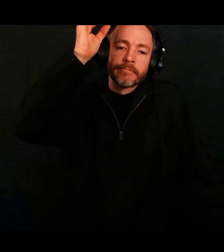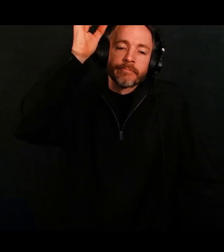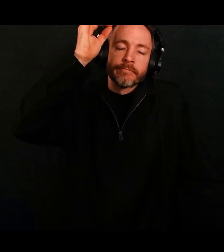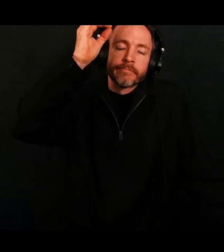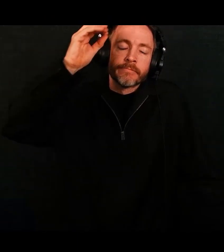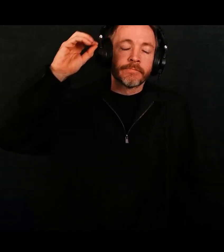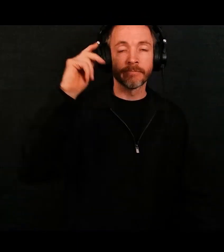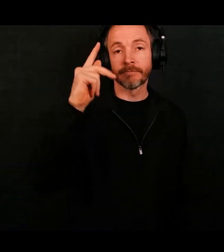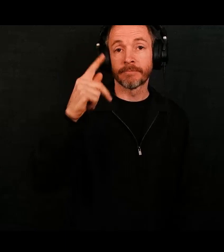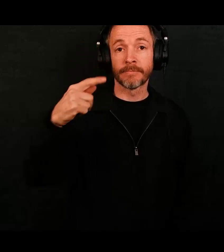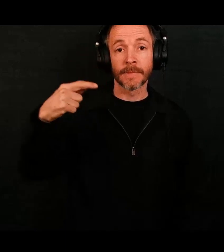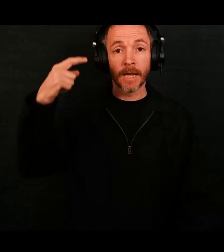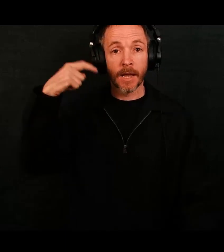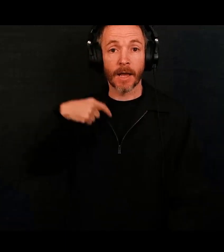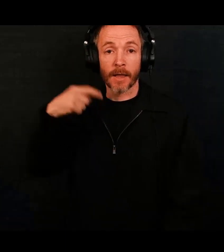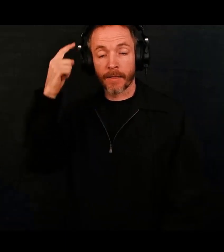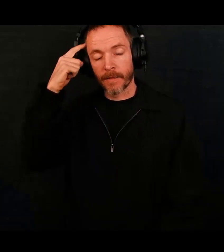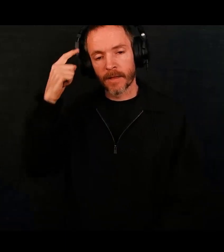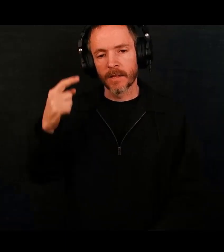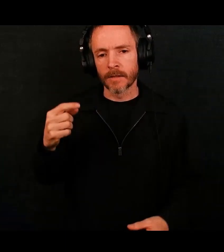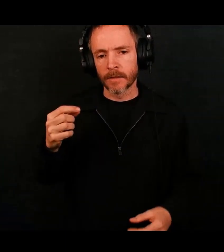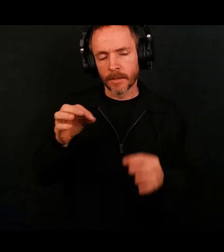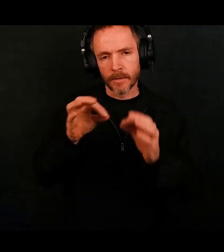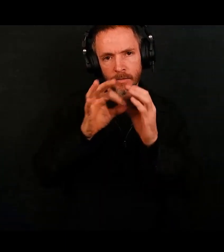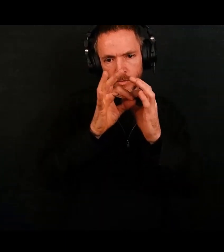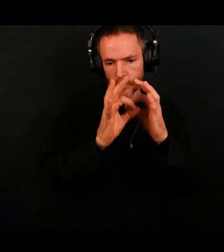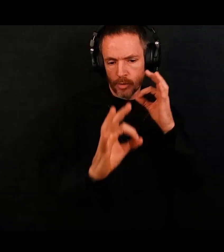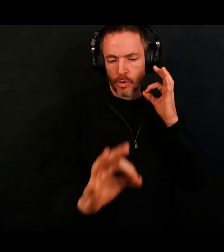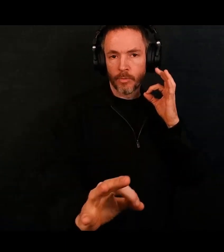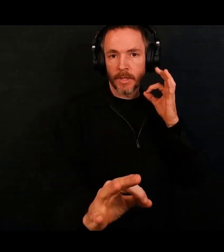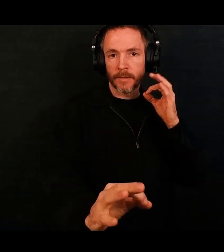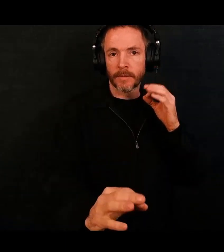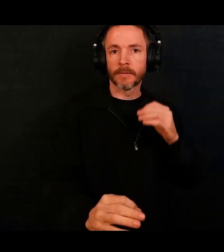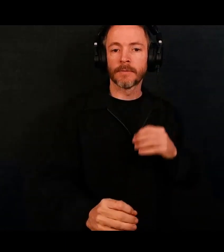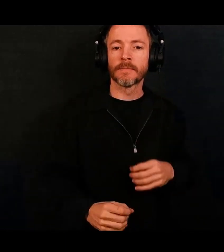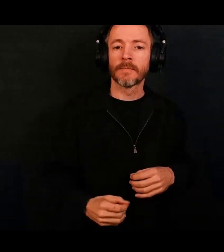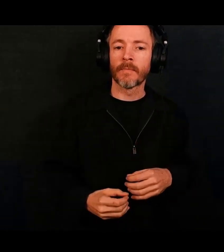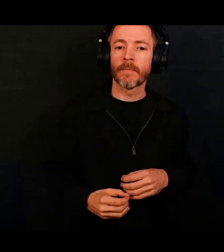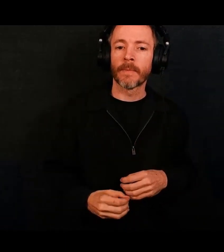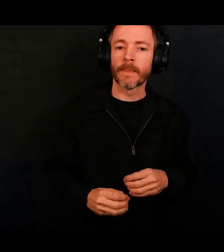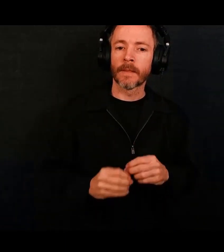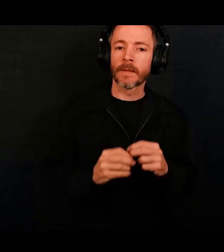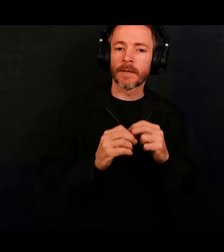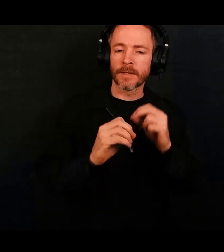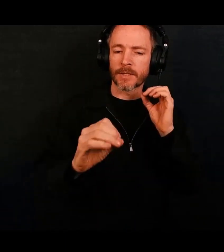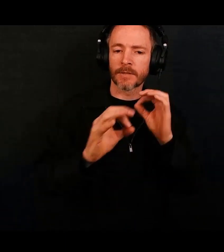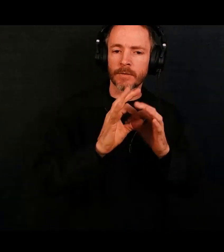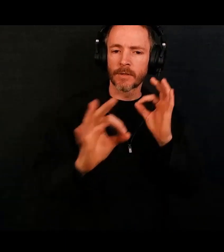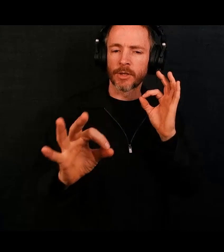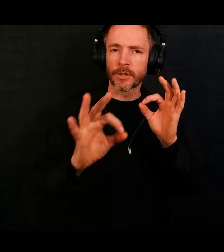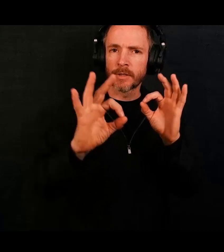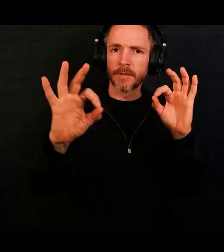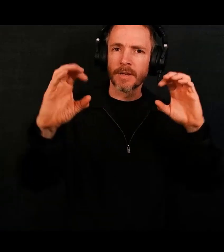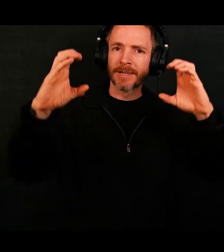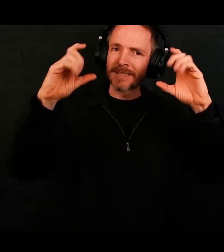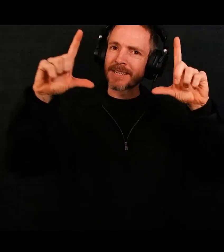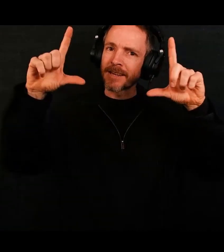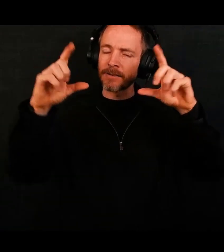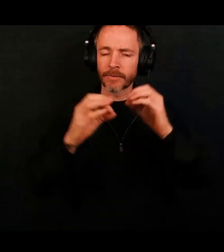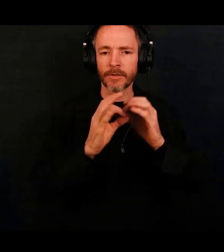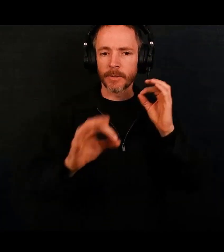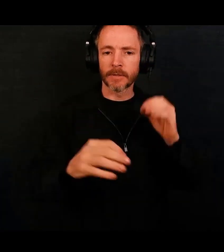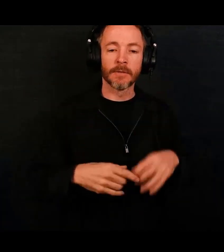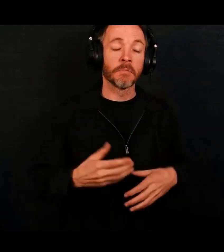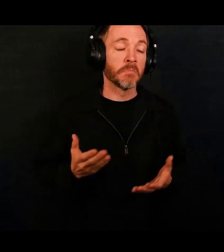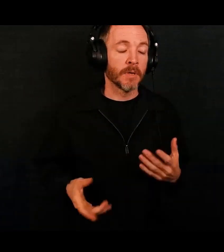okay, so I think the tubing, what it needs to do, maybe this is where I get access to it. Good need access